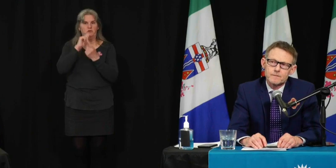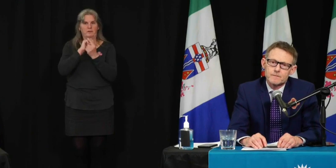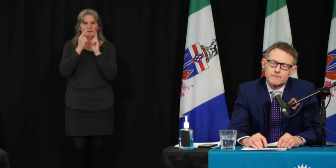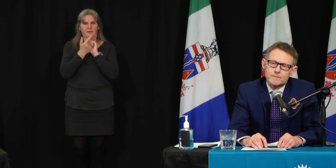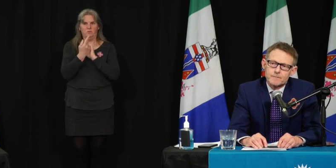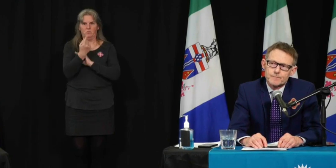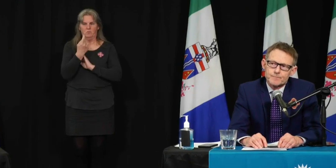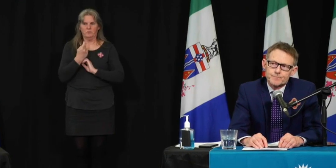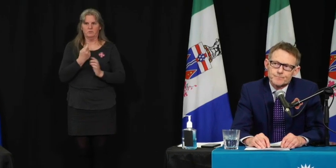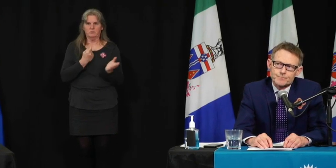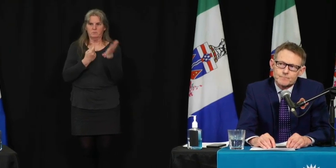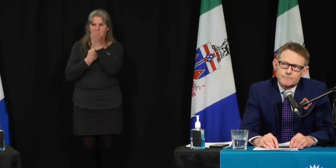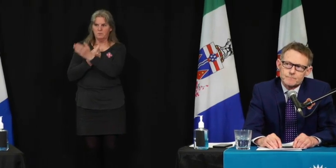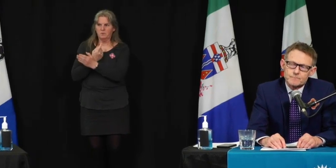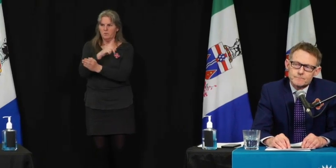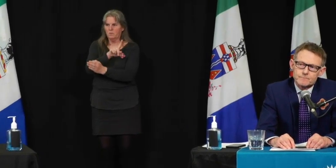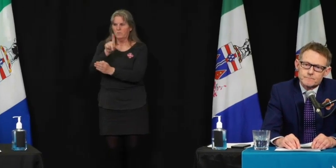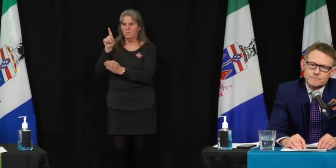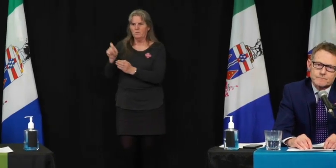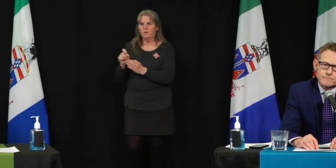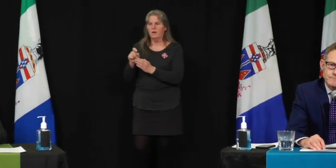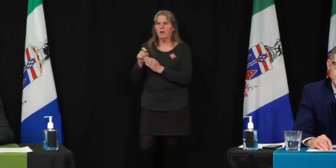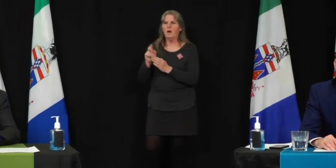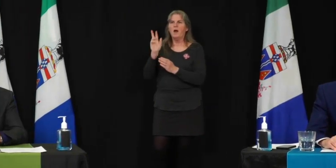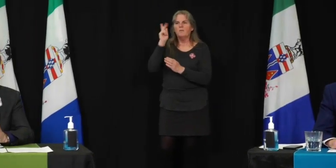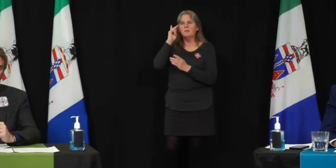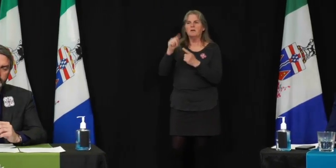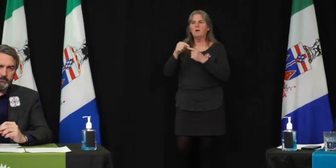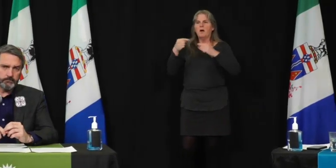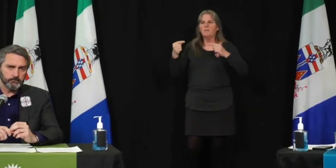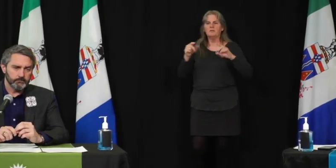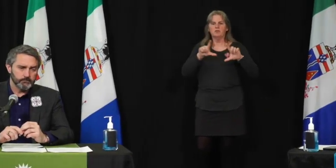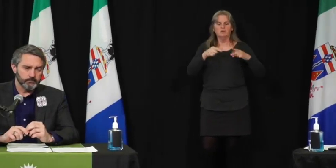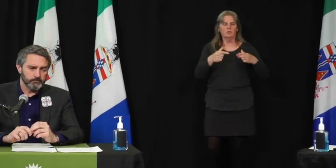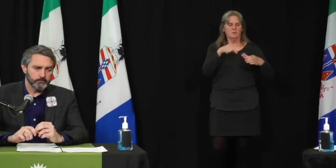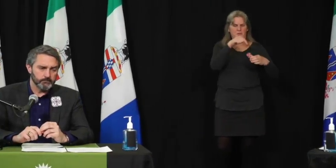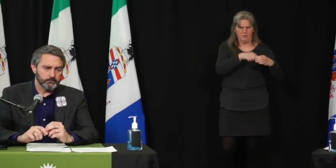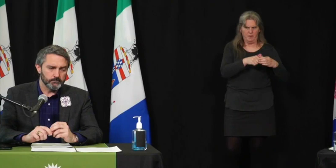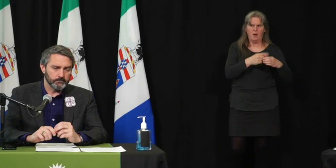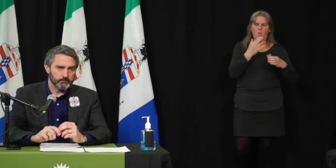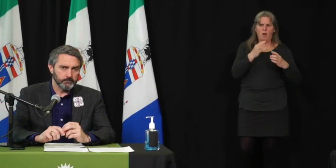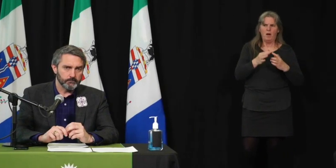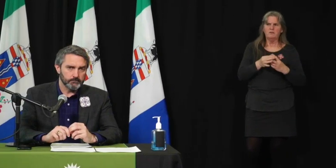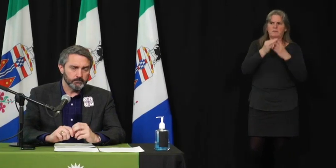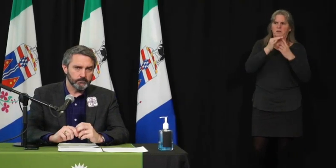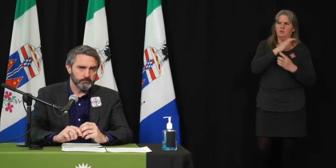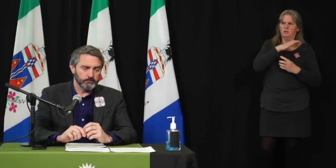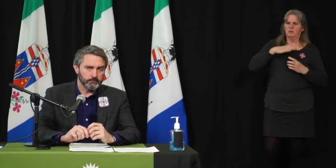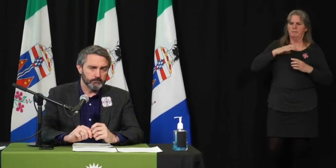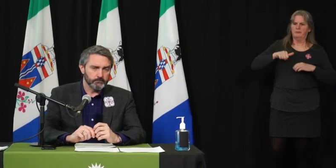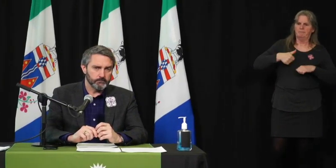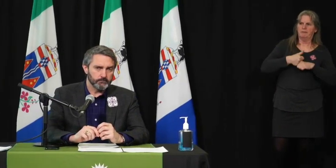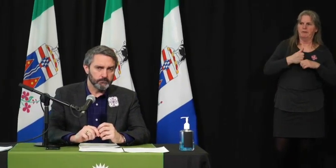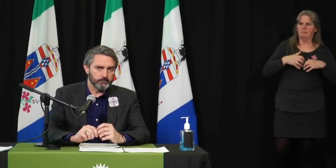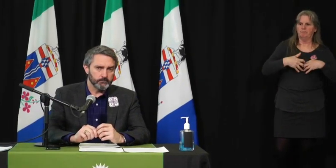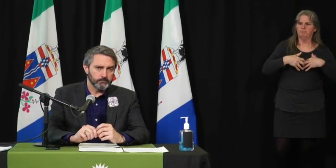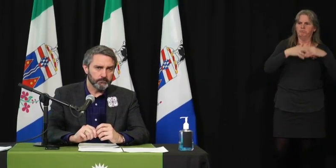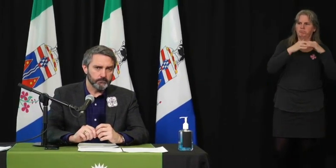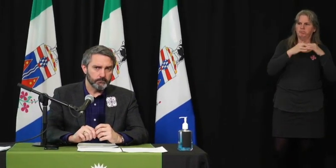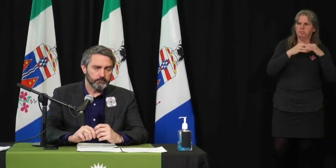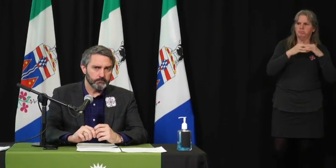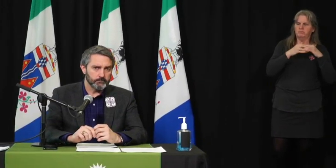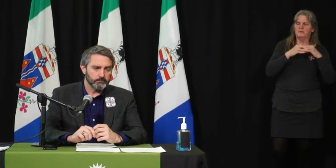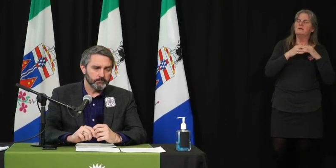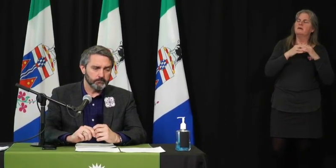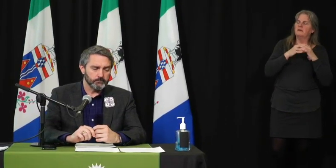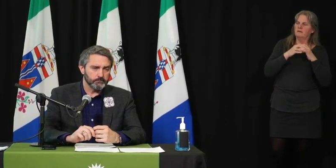Premier. The opposition is still asking to have a special committee to study the expenses